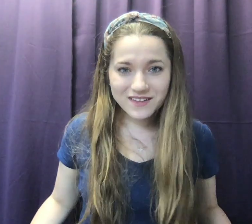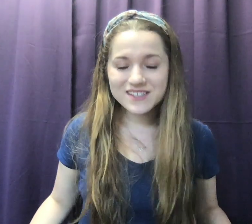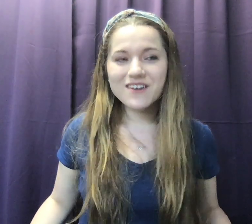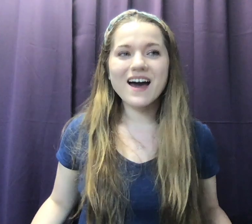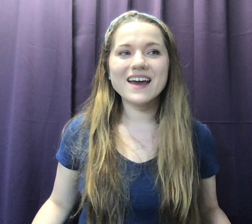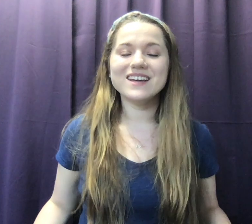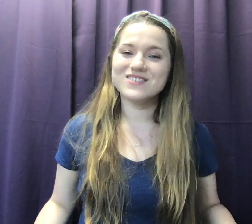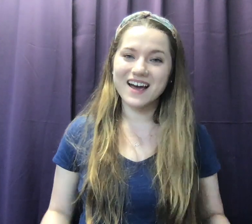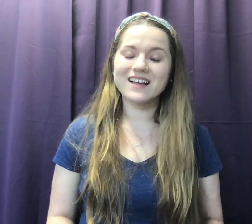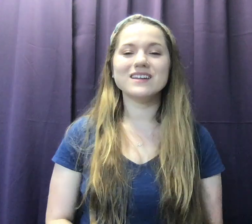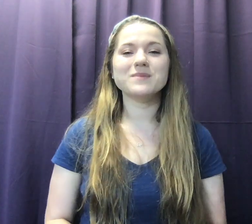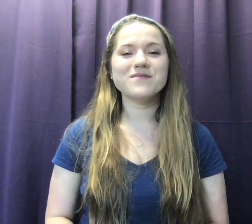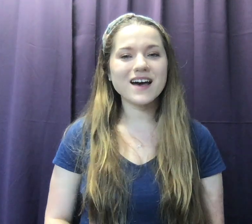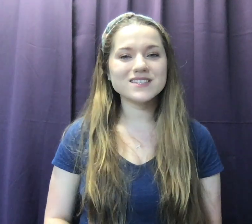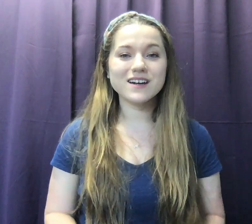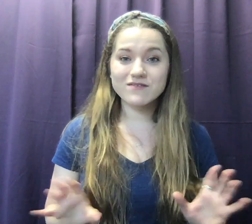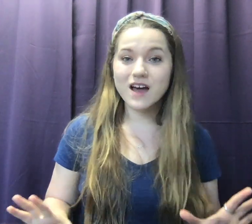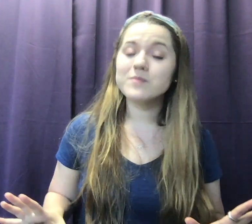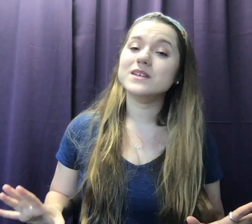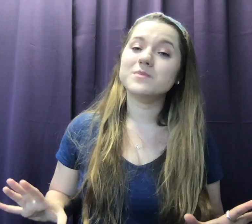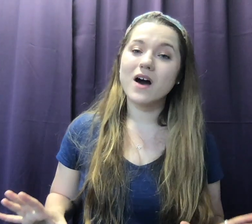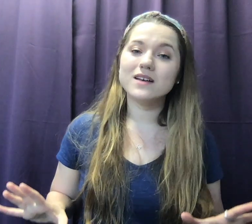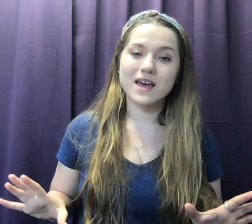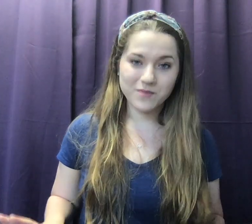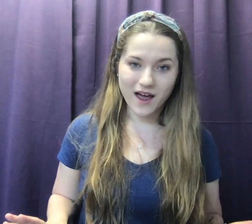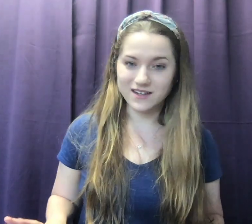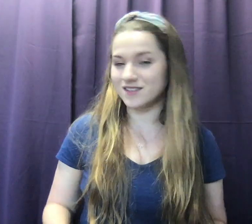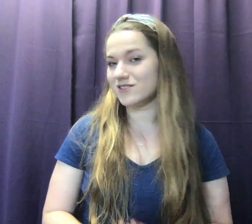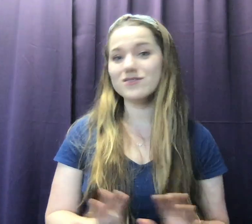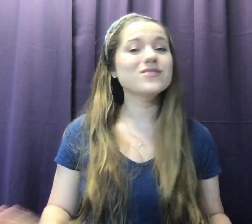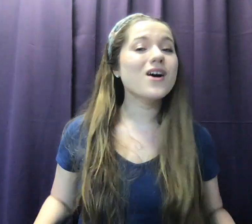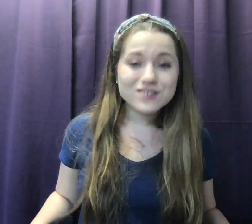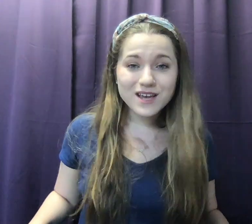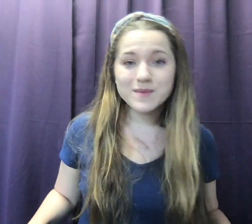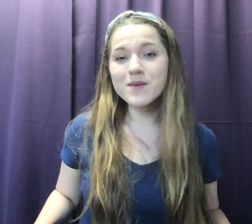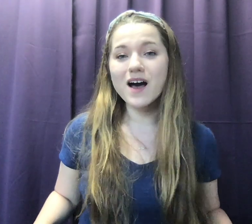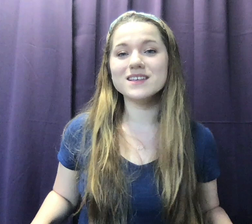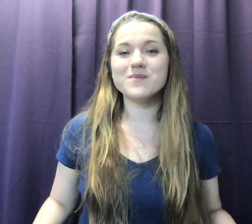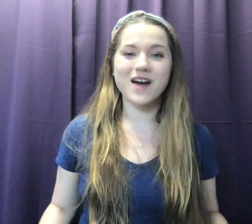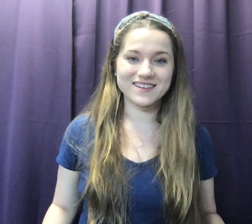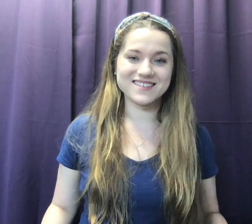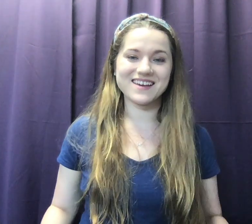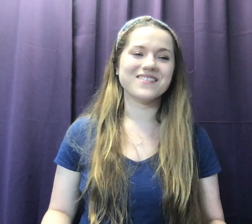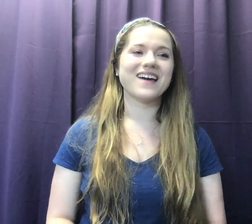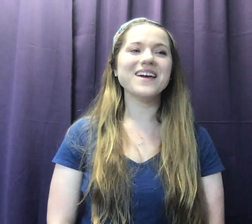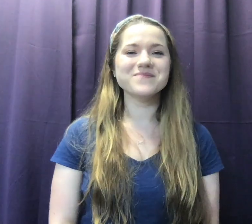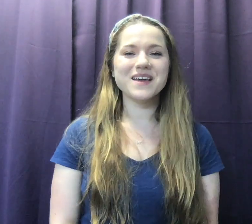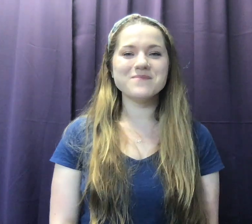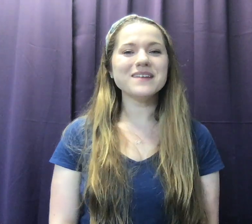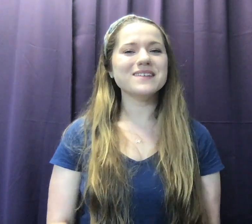go ahead and try it a little bit faster. If not, please pause and practice. There's no shame in pausing and practicing, okay? But if